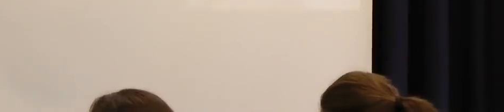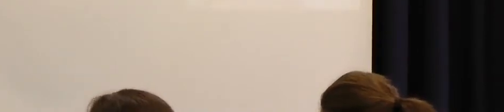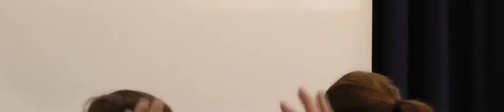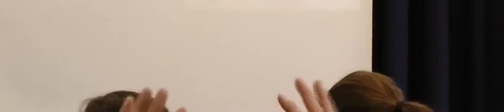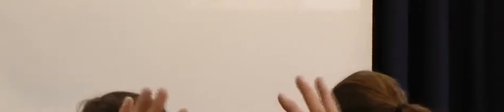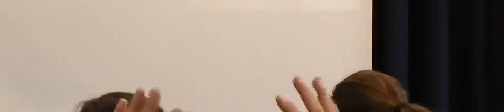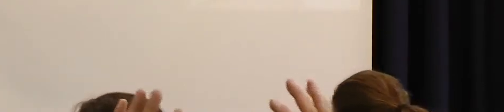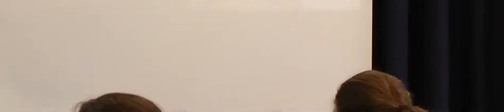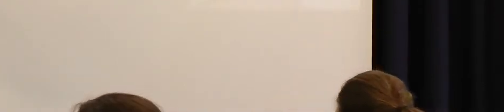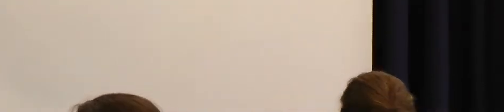goodbye.